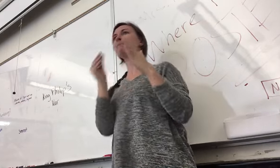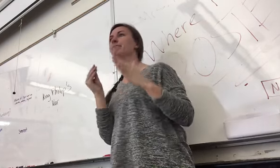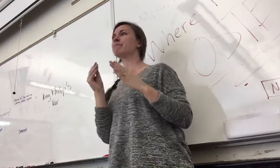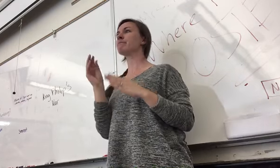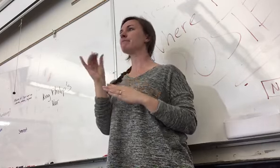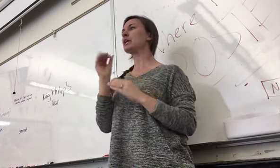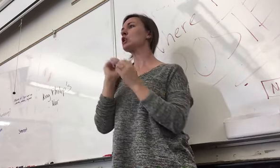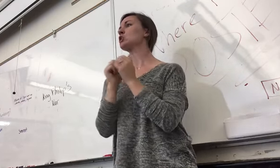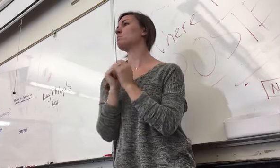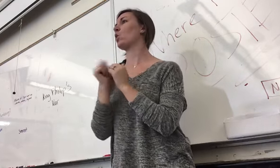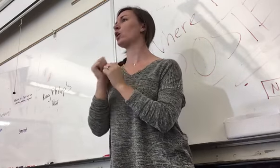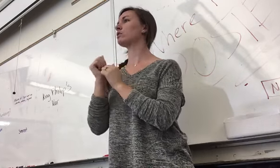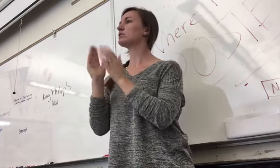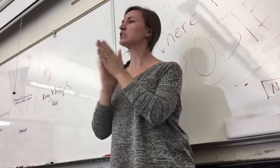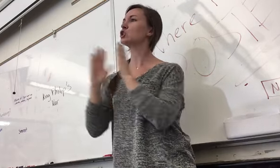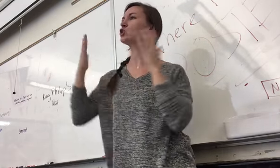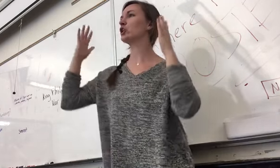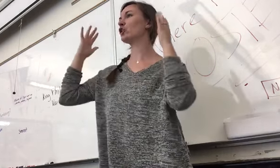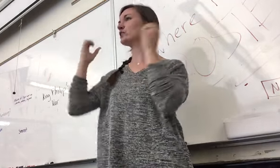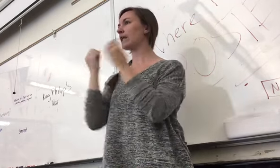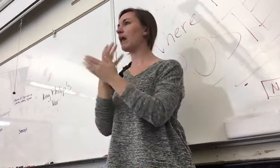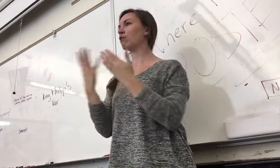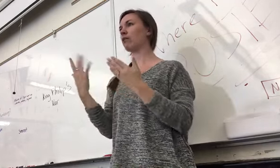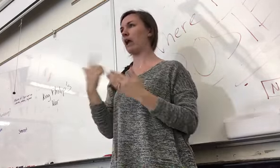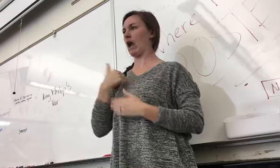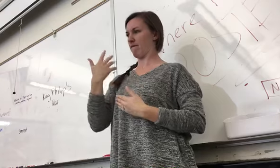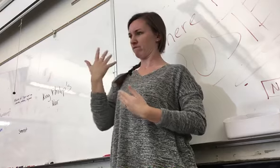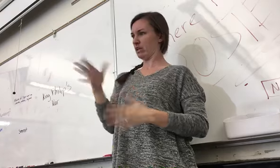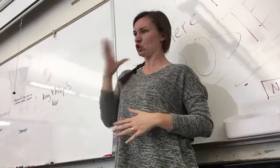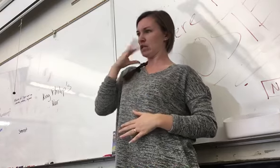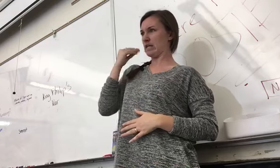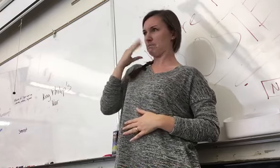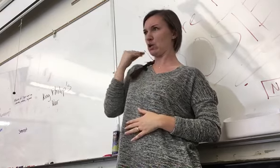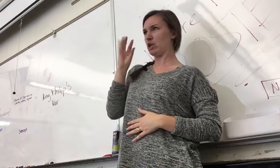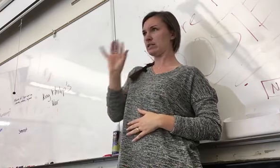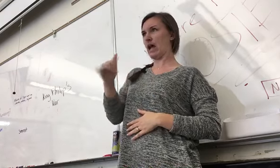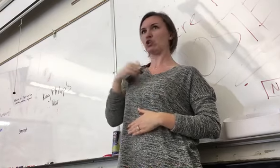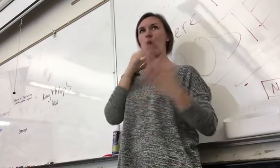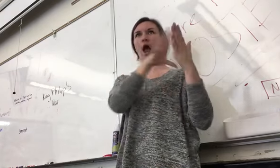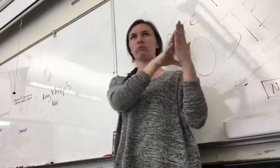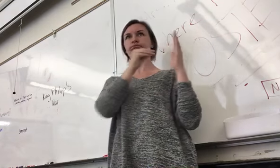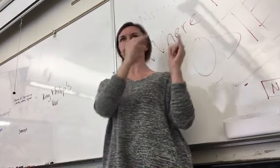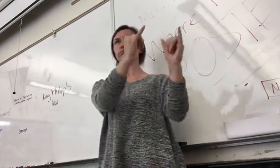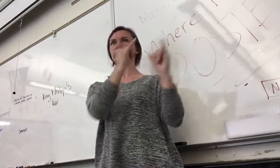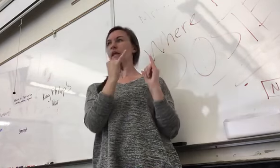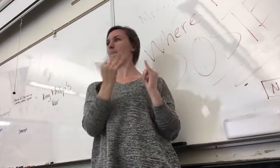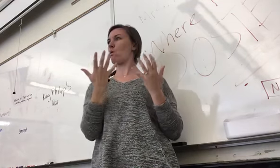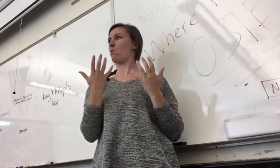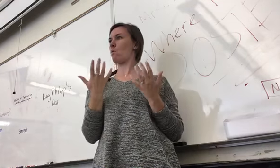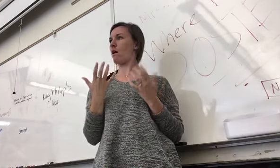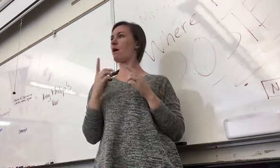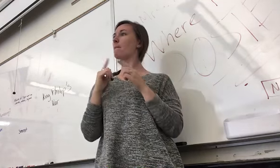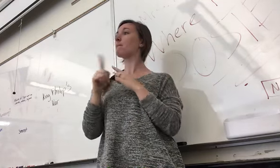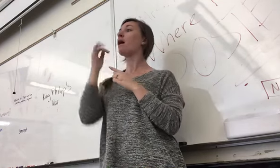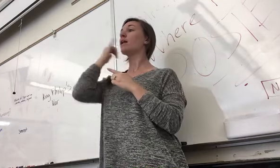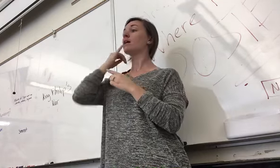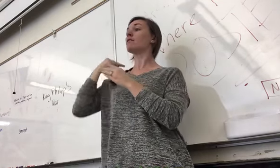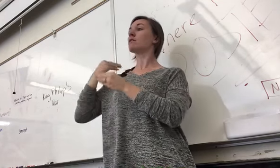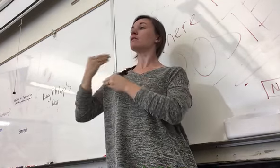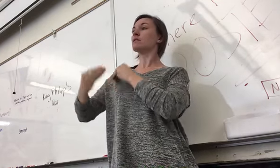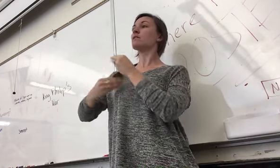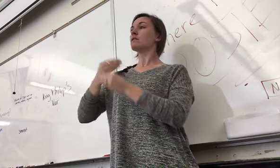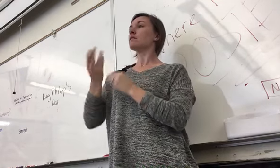football team, because that's the way that you were. As you begin to transition and change and more people come to the